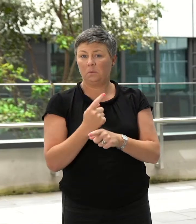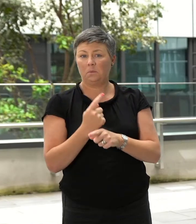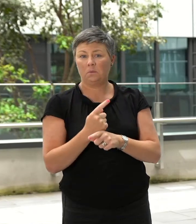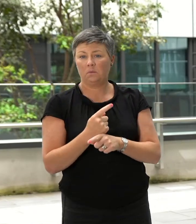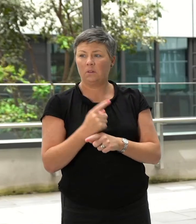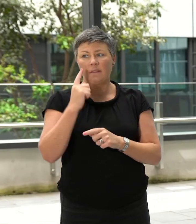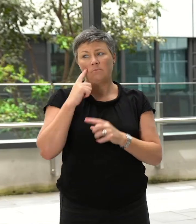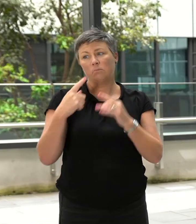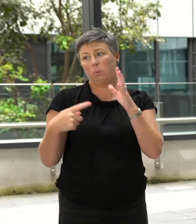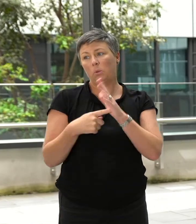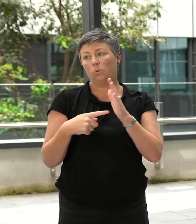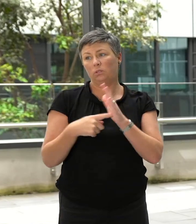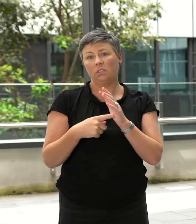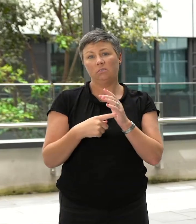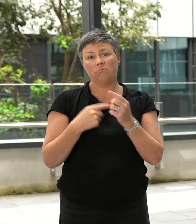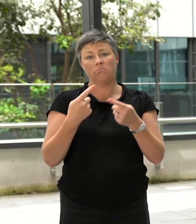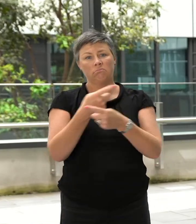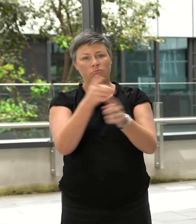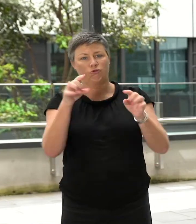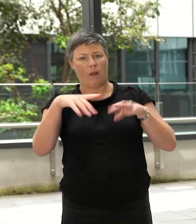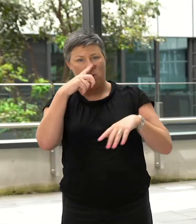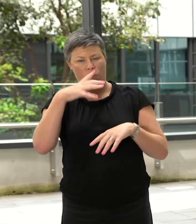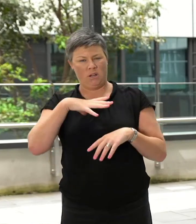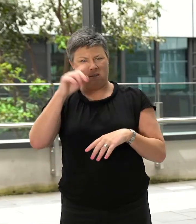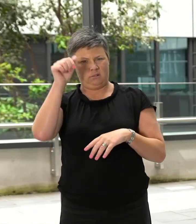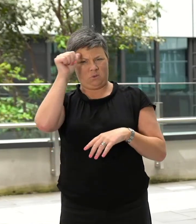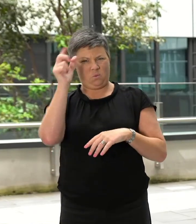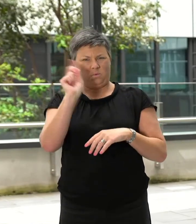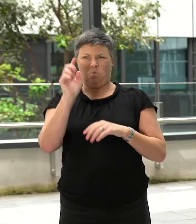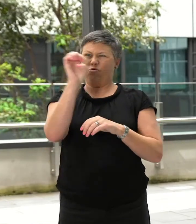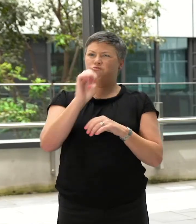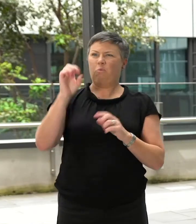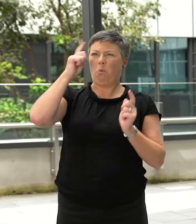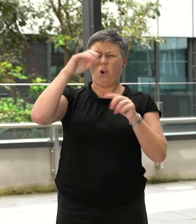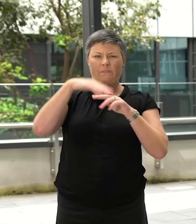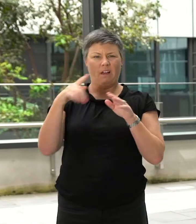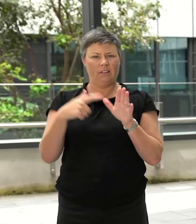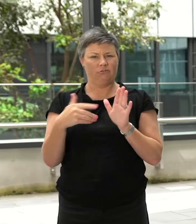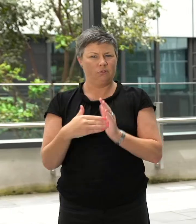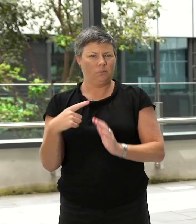that's important for the public to understand about those.